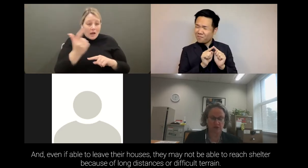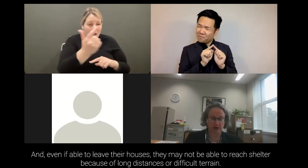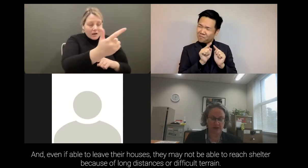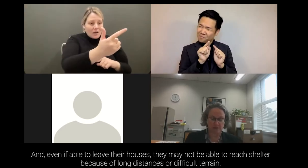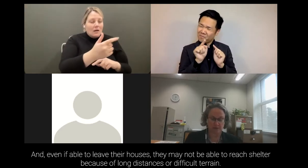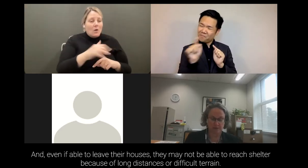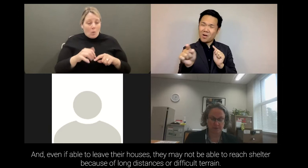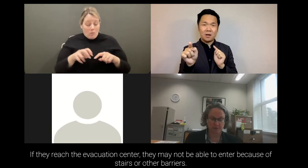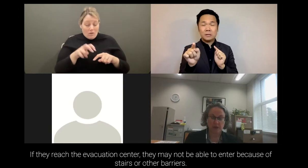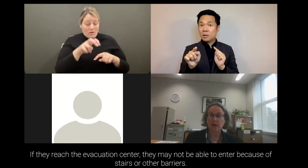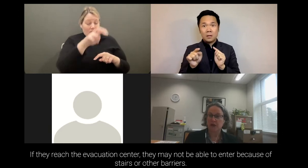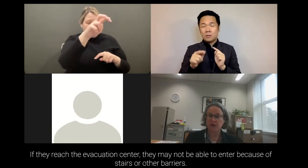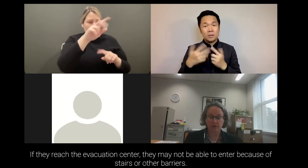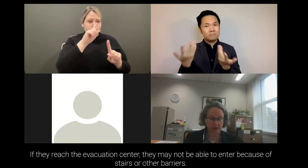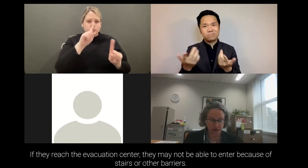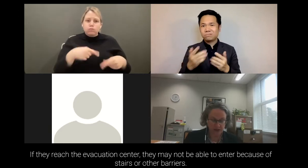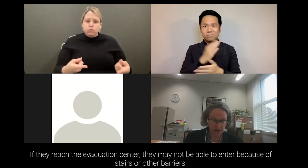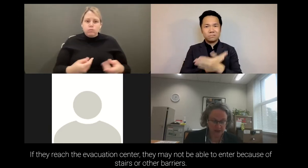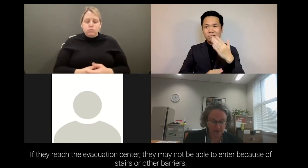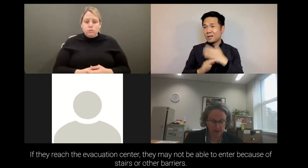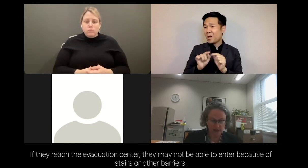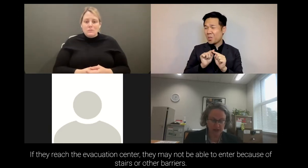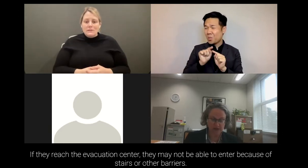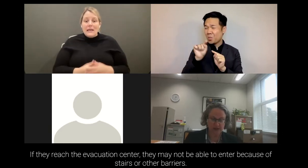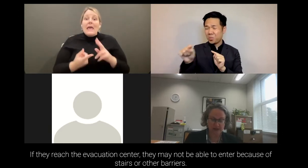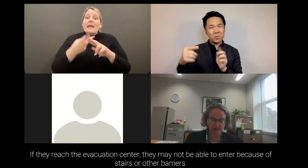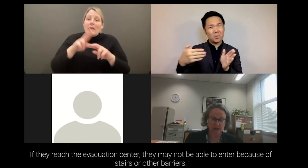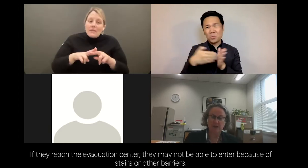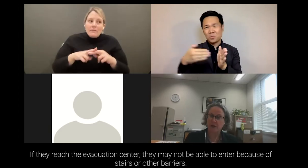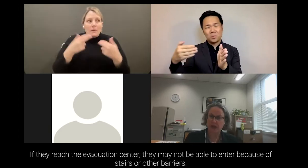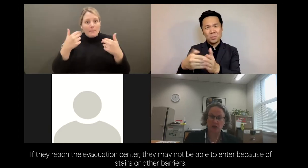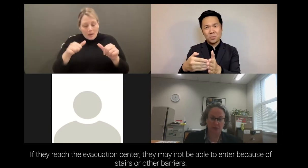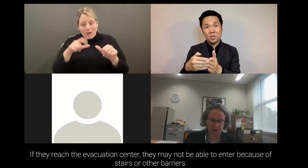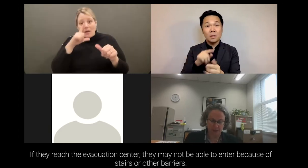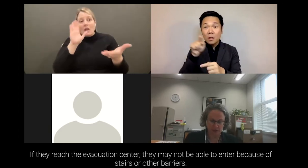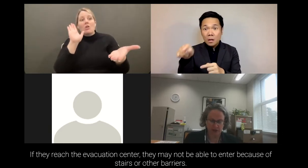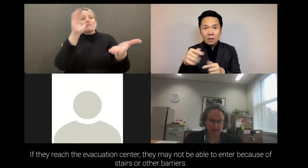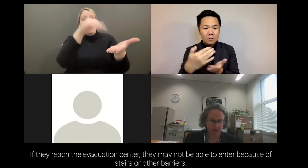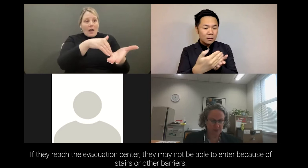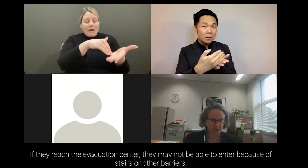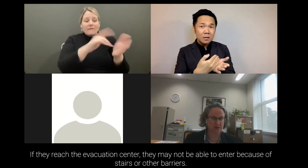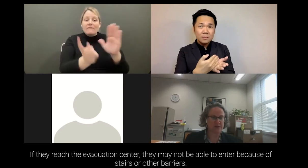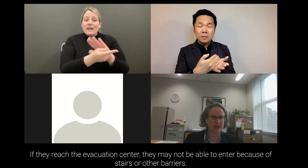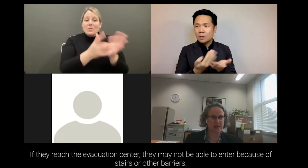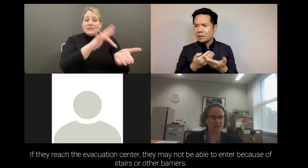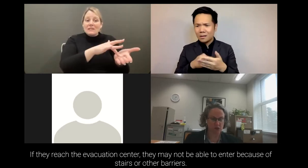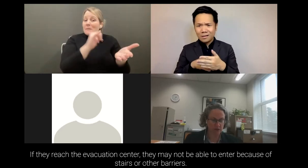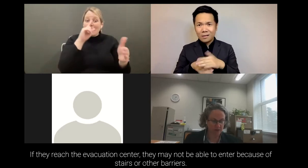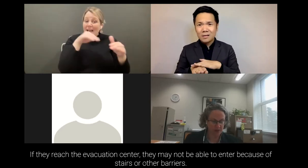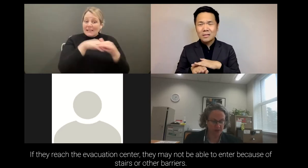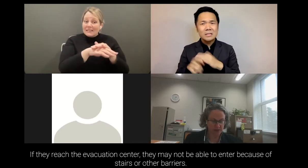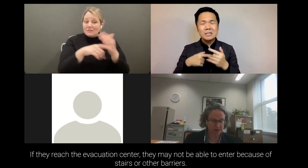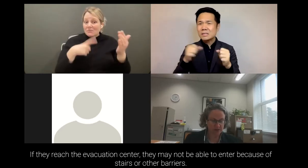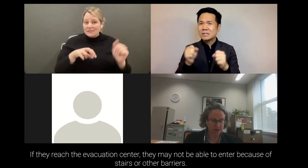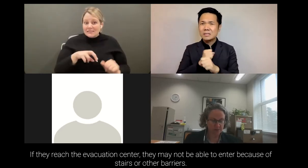difficult terrain. If they reach the evacuation centre, they may not be able to enter because of stairs or